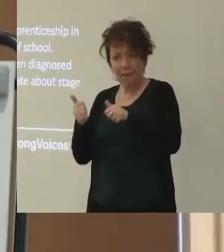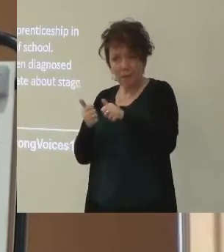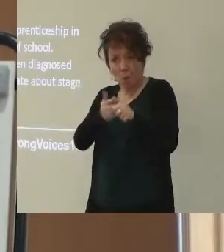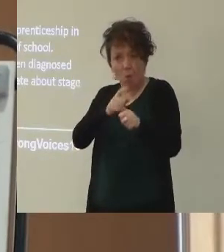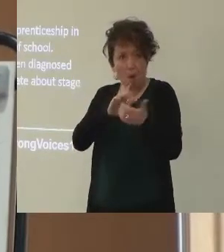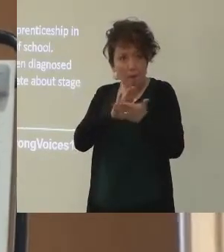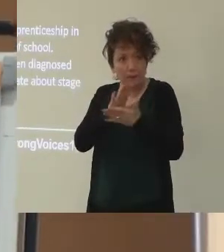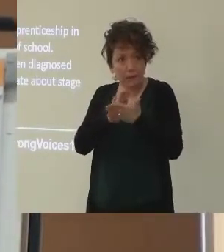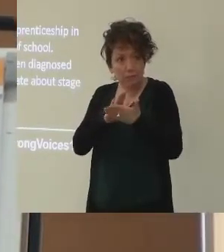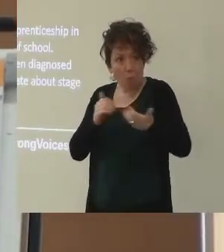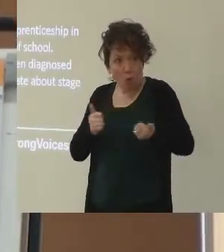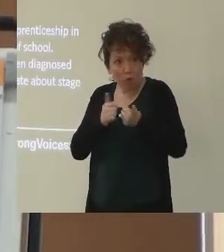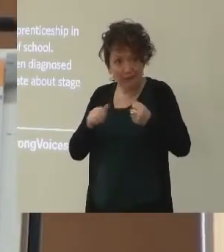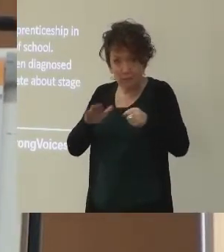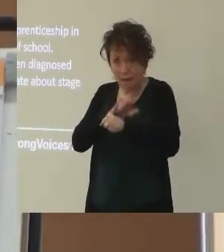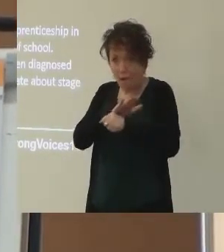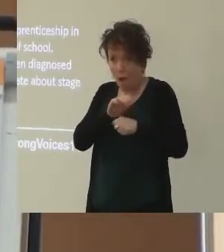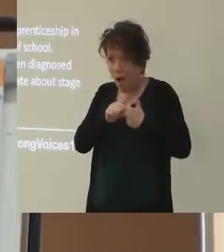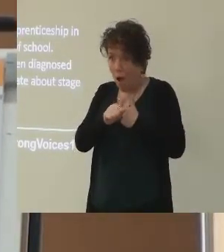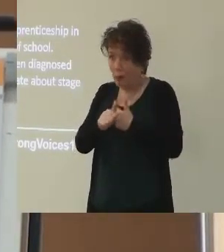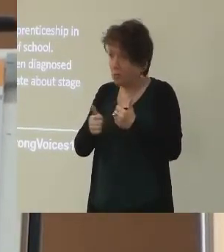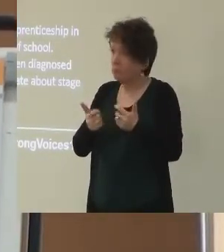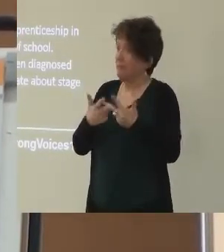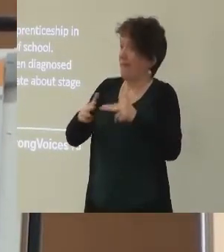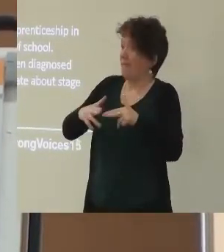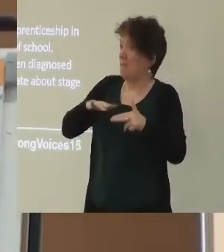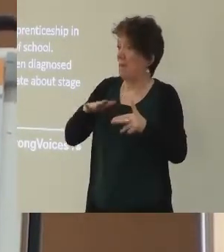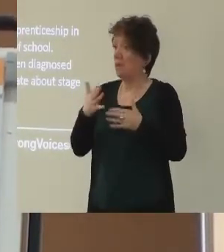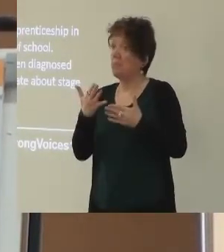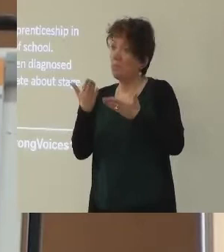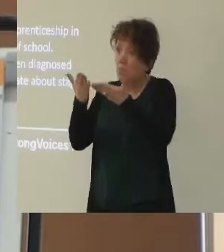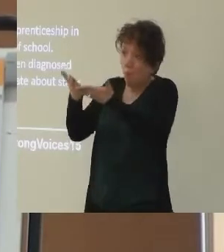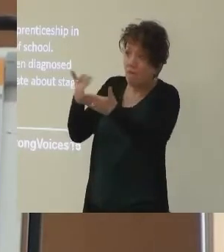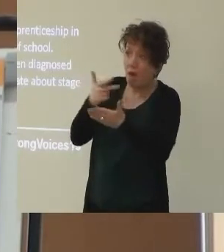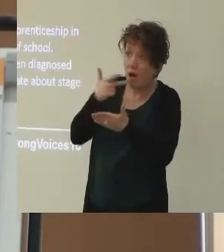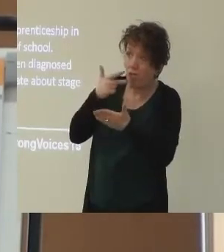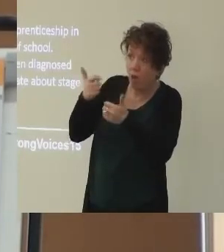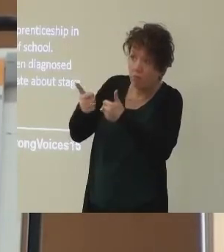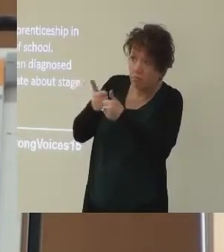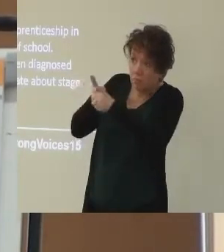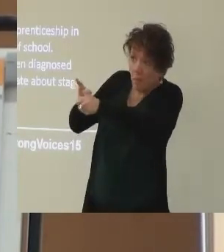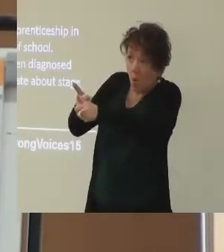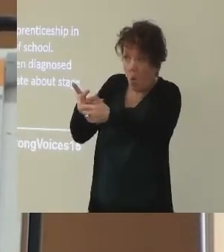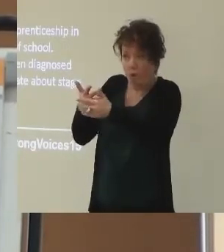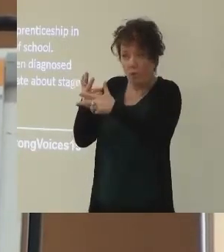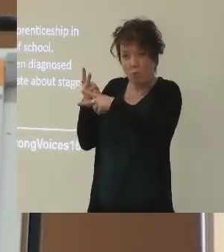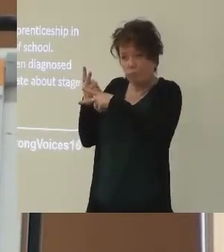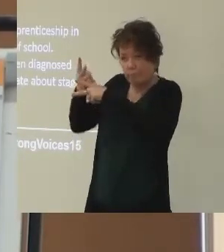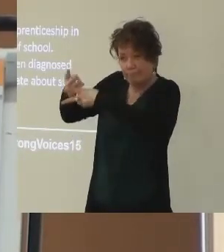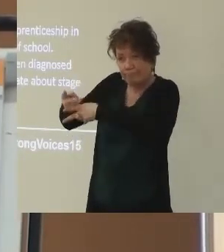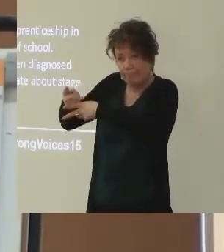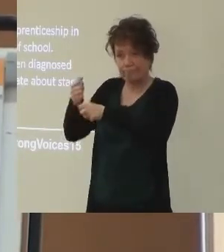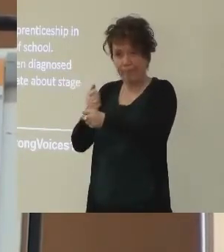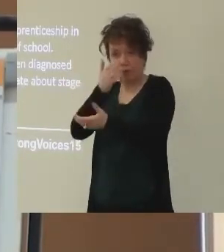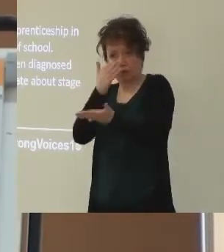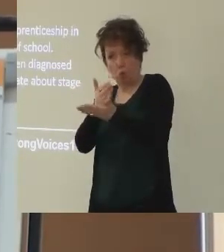they're accessing already, and questioning whether you need to offer any pastoral support to make sure that they're